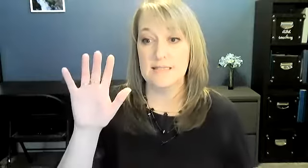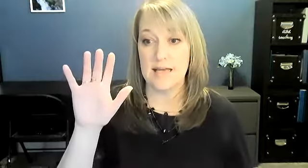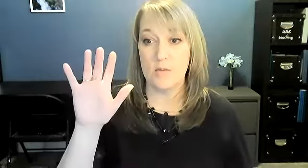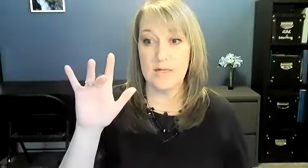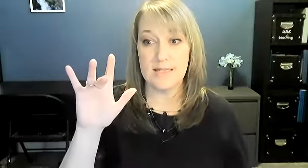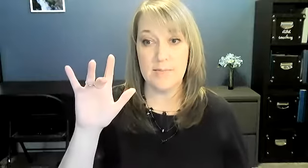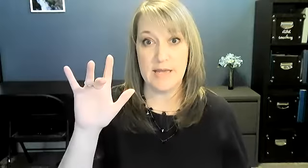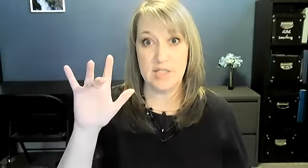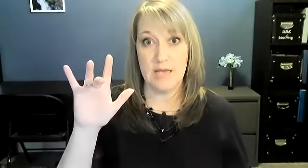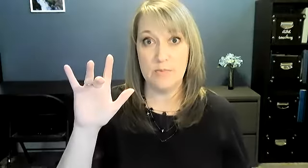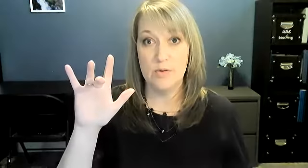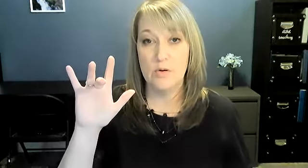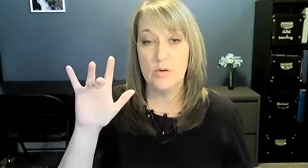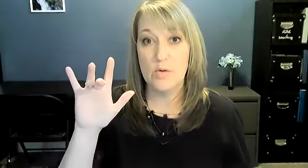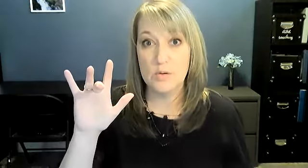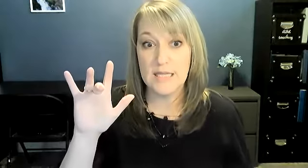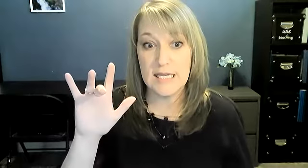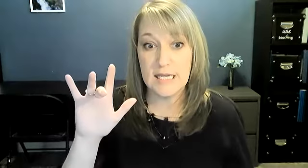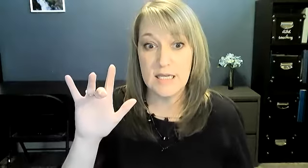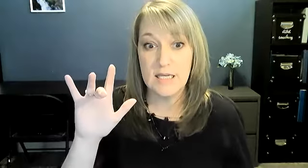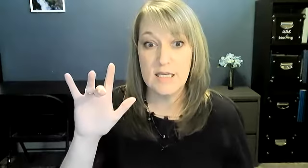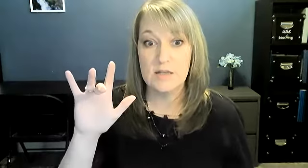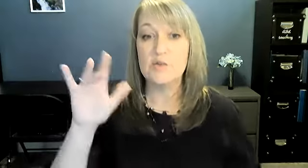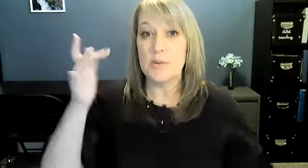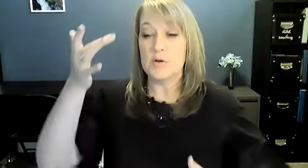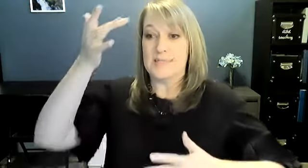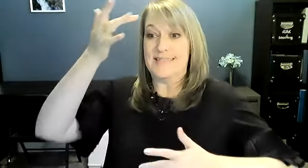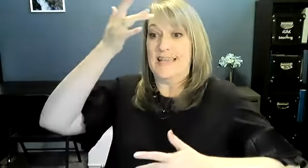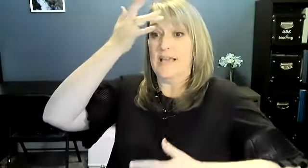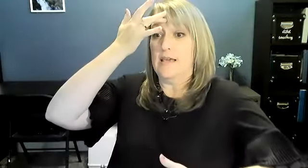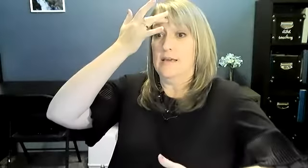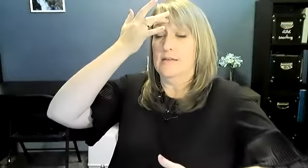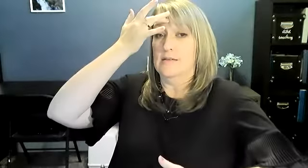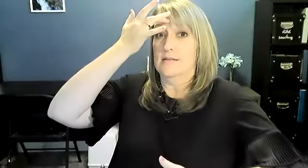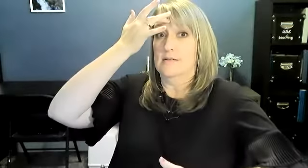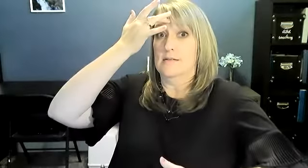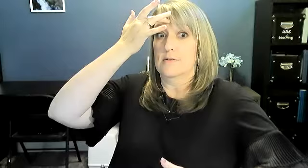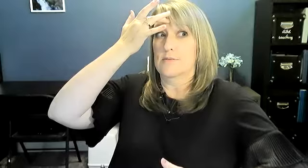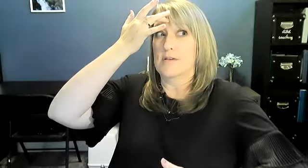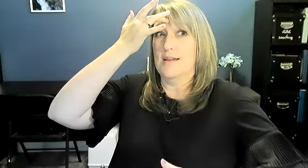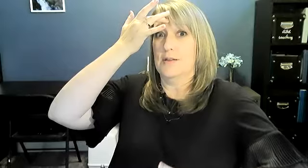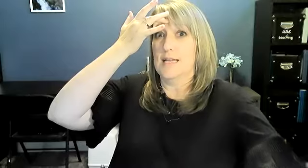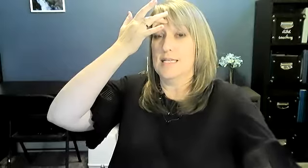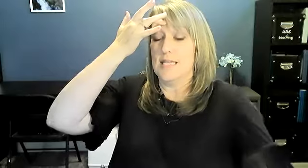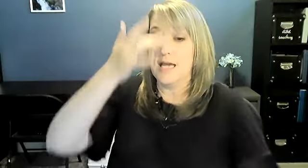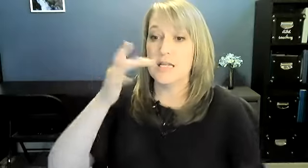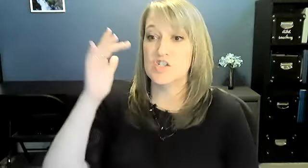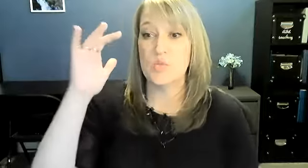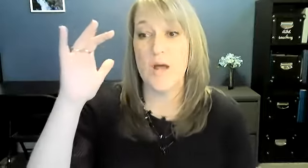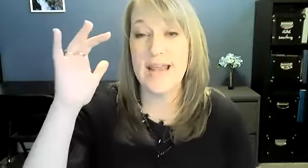that WhatsApp hand shape, only you remember sick. So it's kind of related to that. It's just